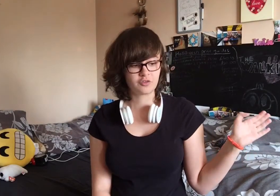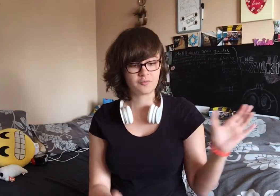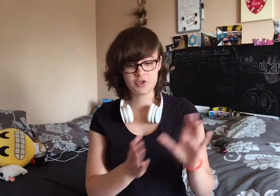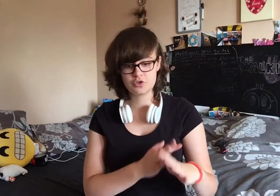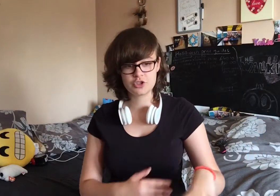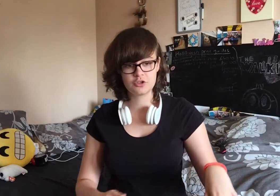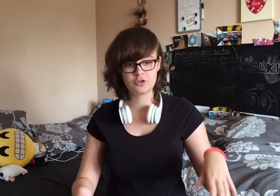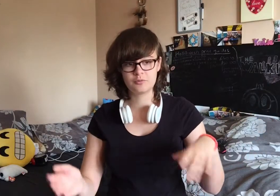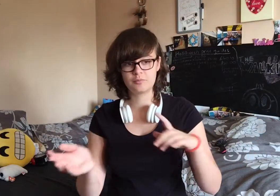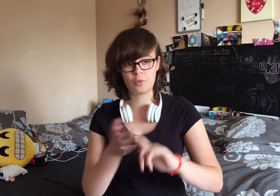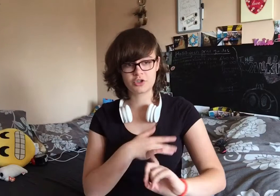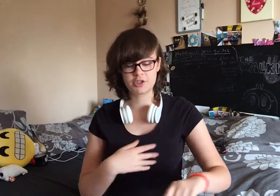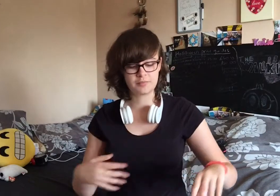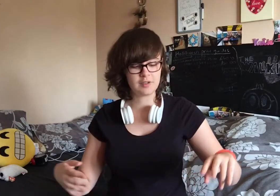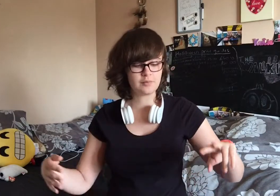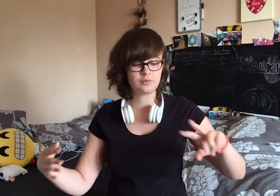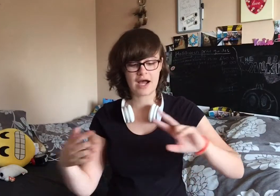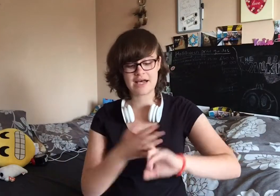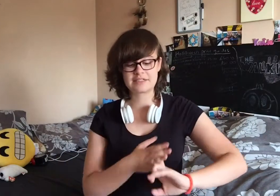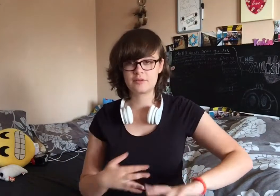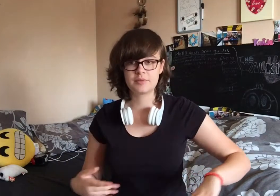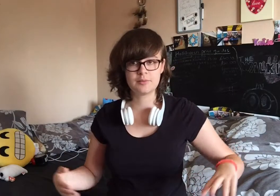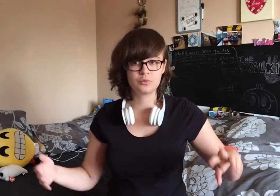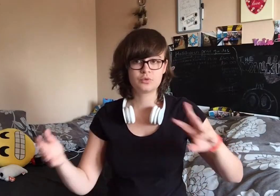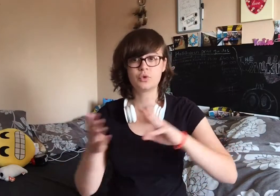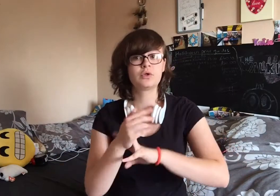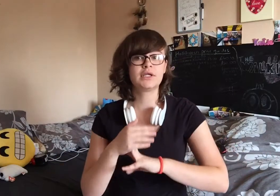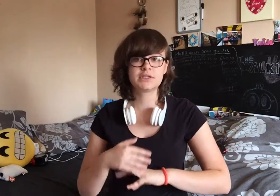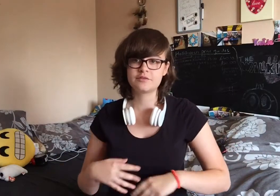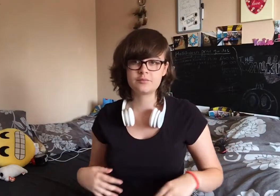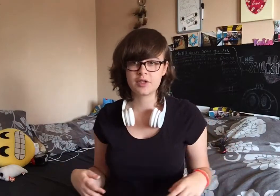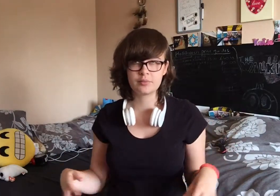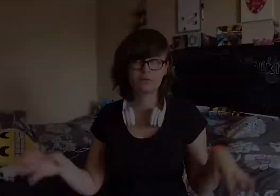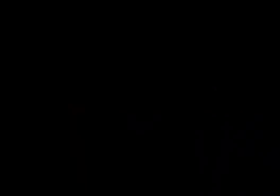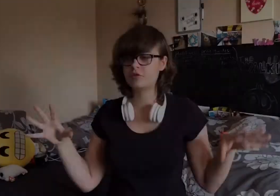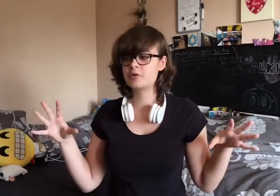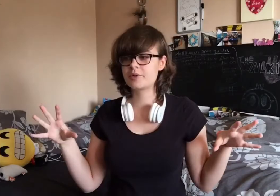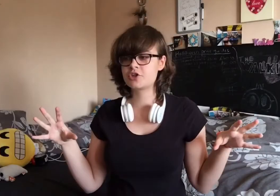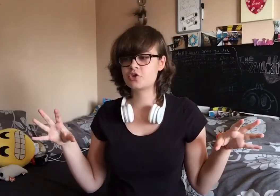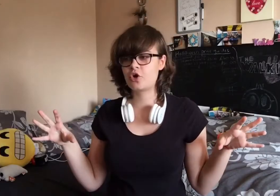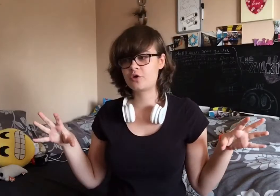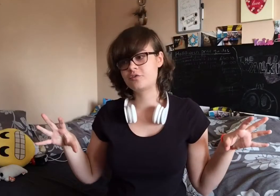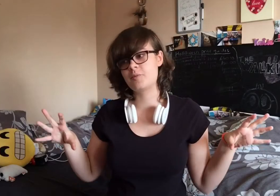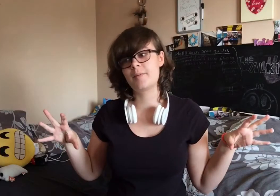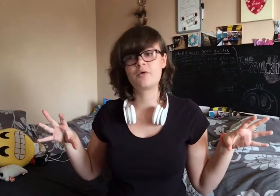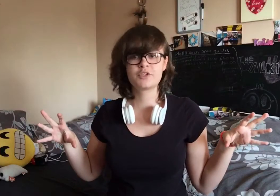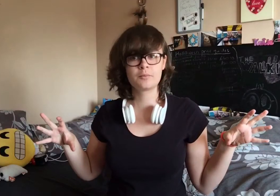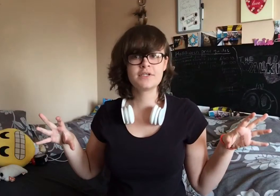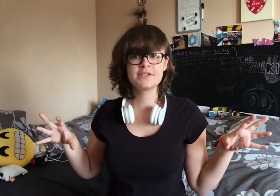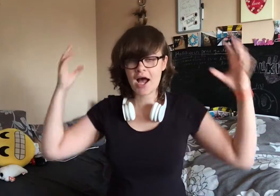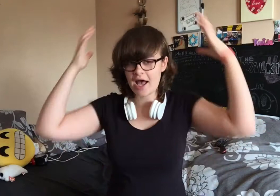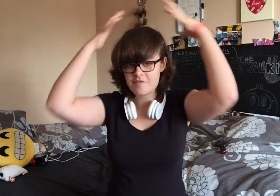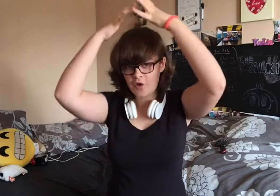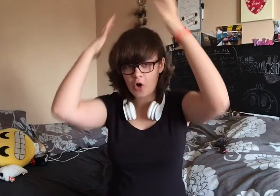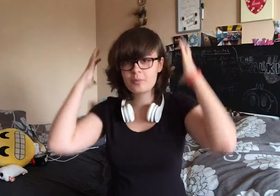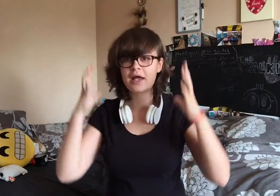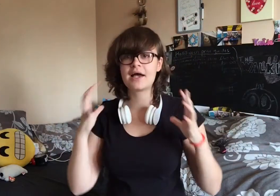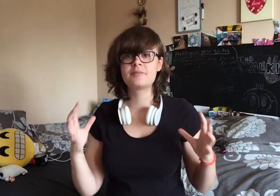from YouTube, watching people, asking people, talking to different people. I really want to make a short horror film about zombies. I have the whole plan in my